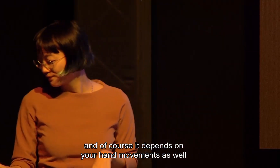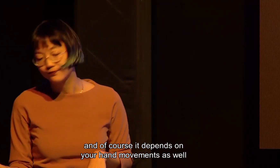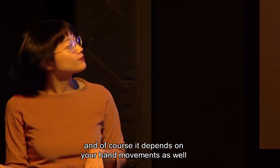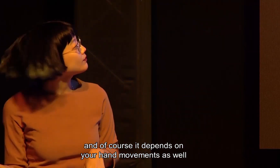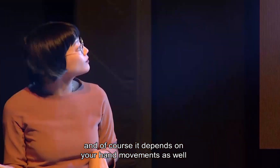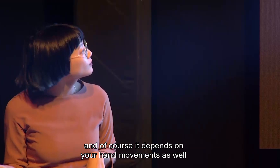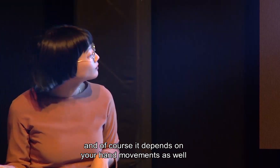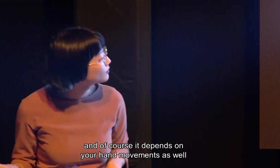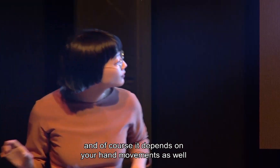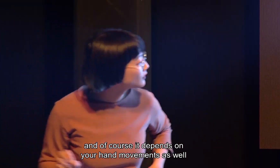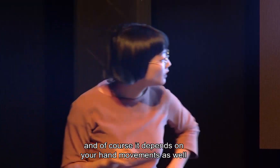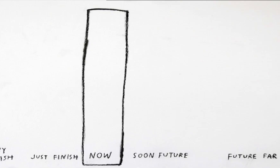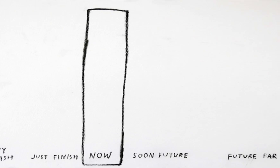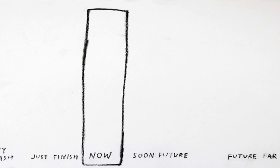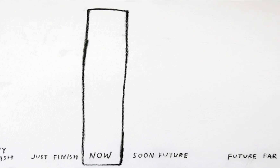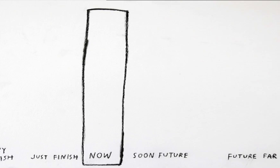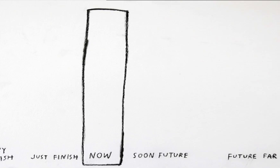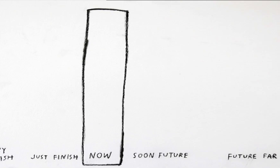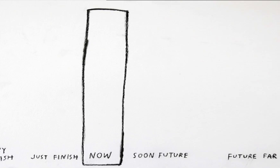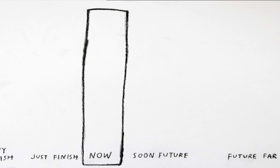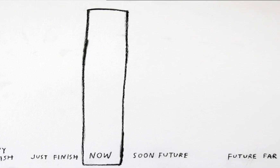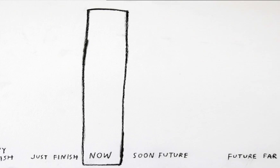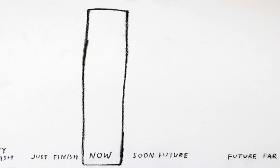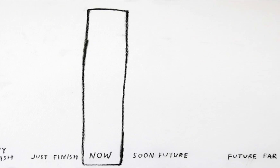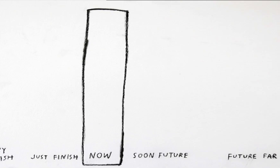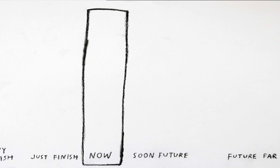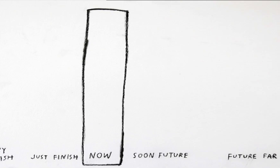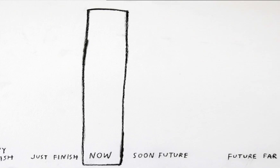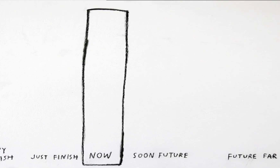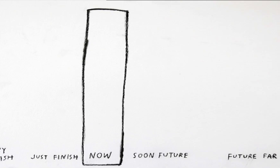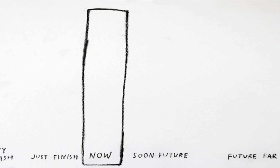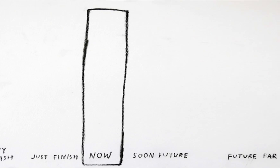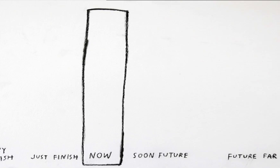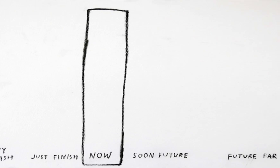your hand movements as well.